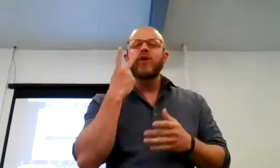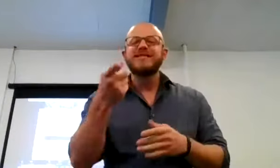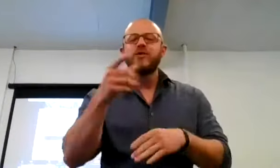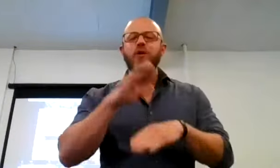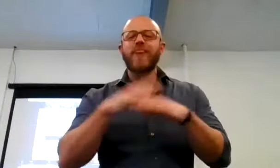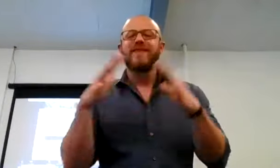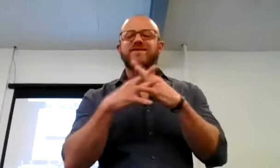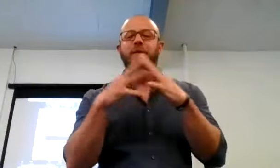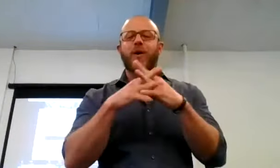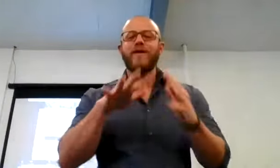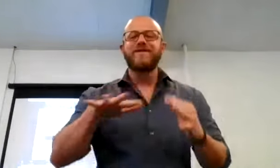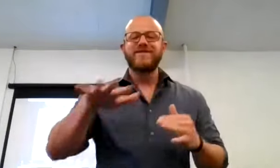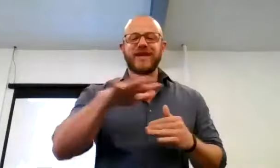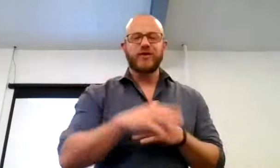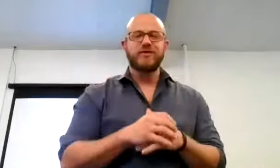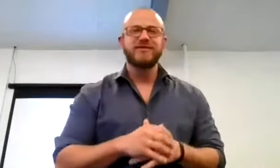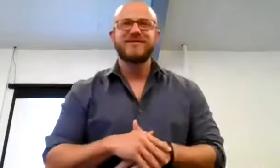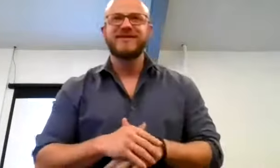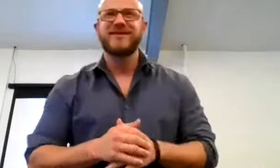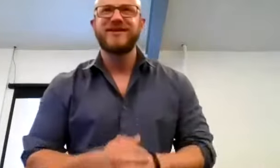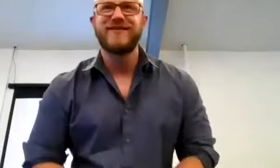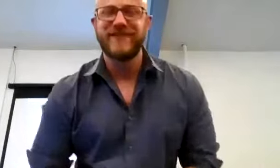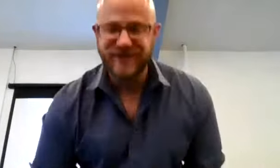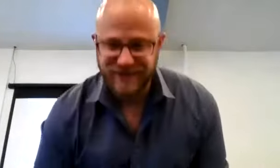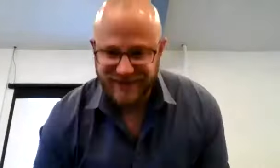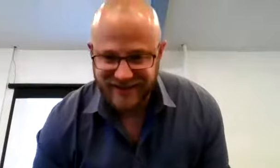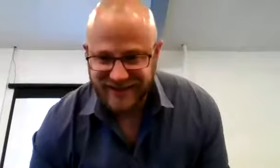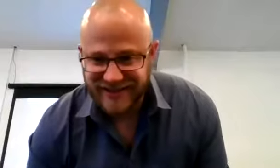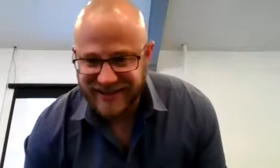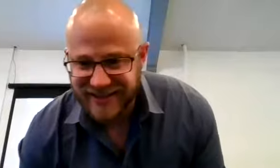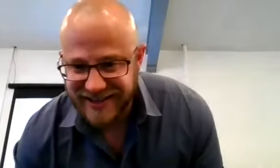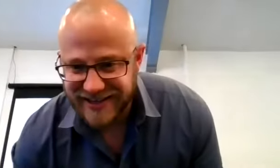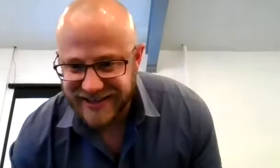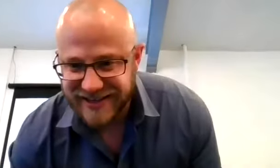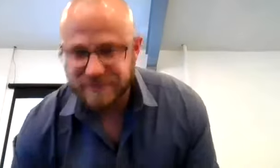that. Well, especially when you're on the football field, we'll see about it.